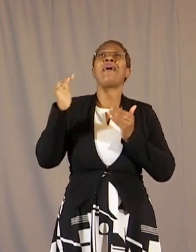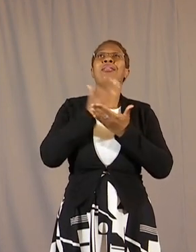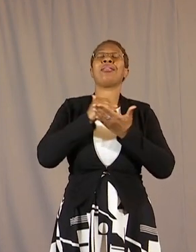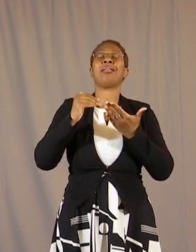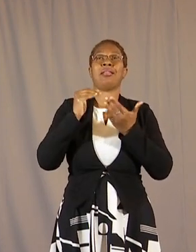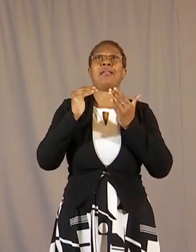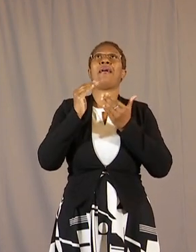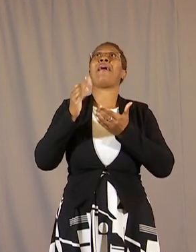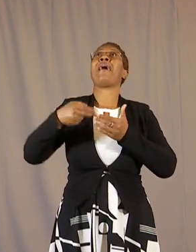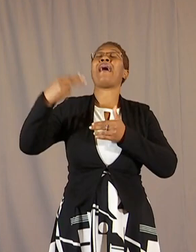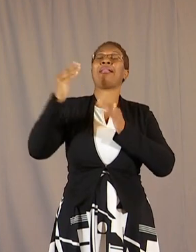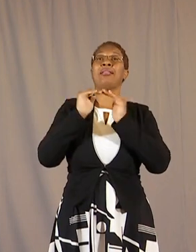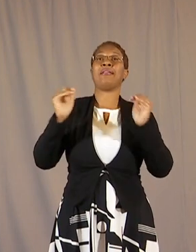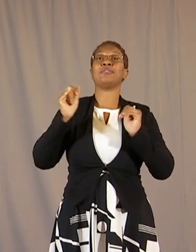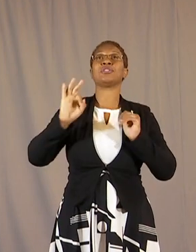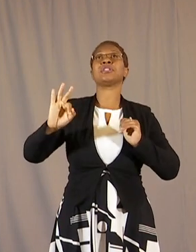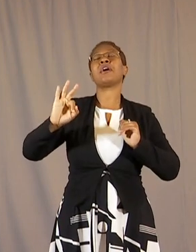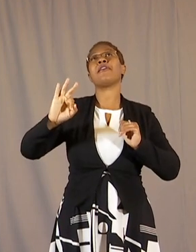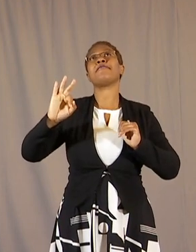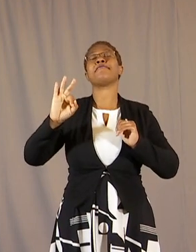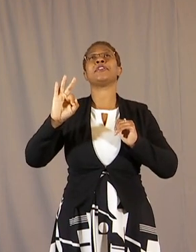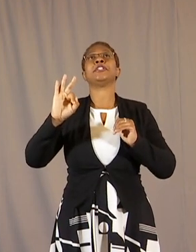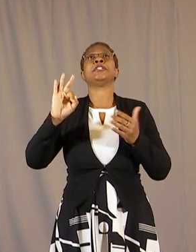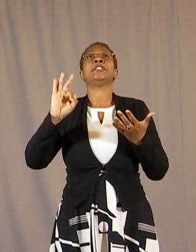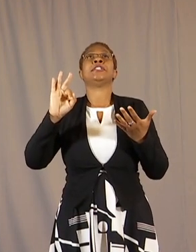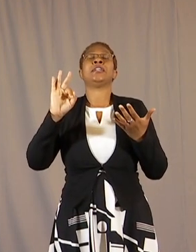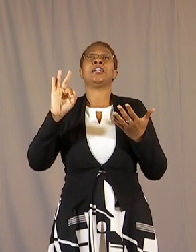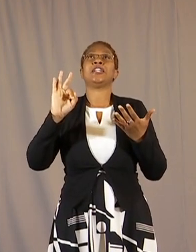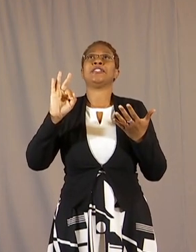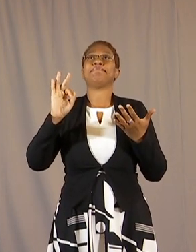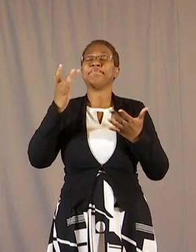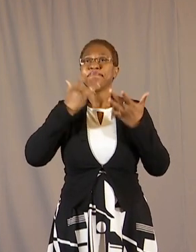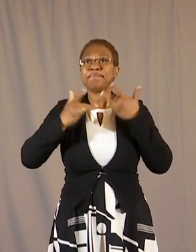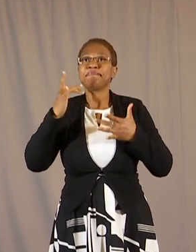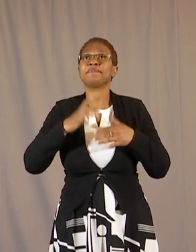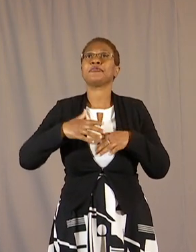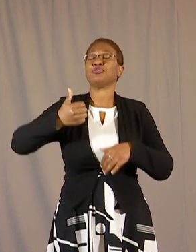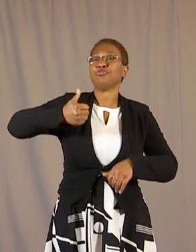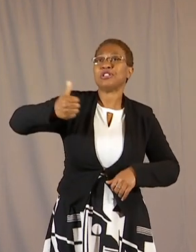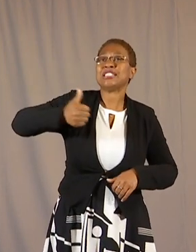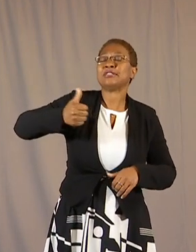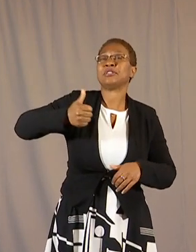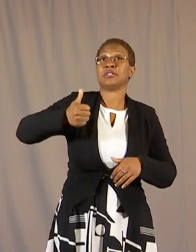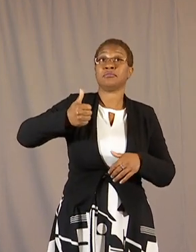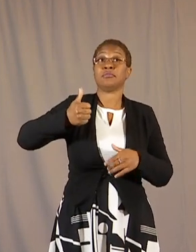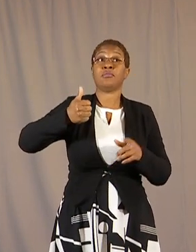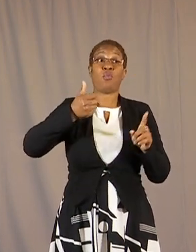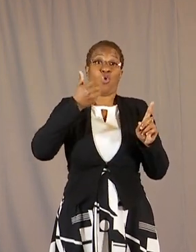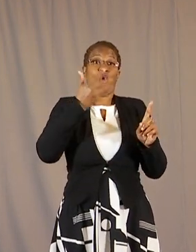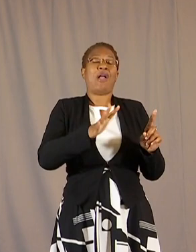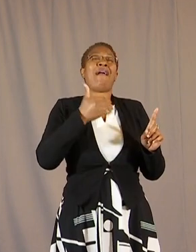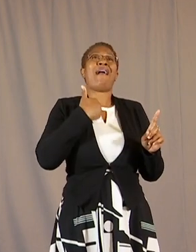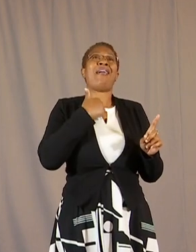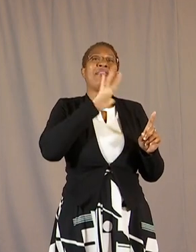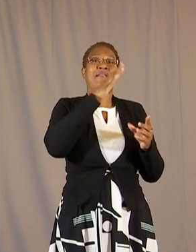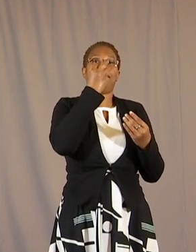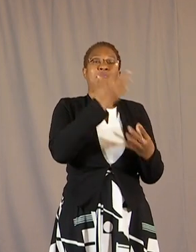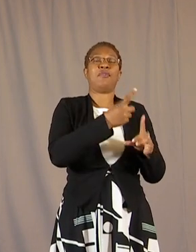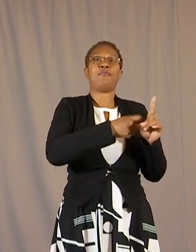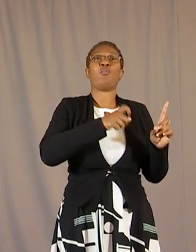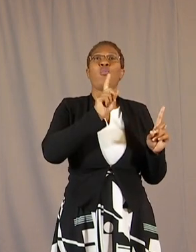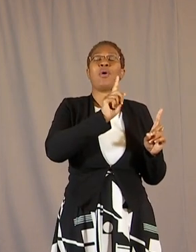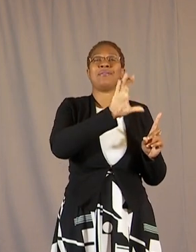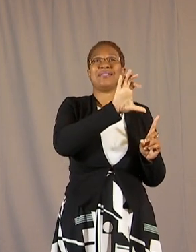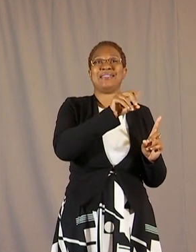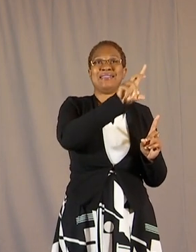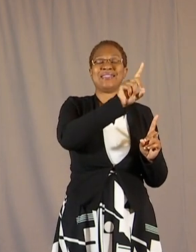unemployment, who may not have transportation access. So that data was there, and that's what led us to how we could make some decisions, how